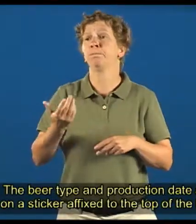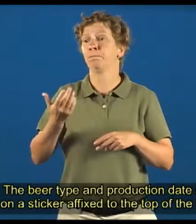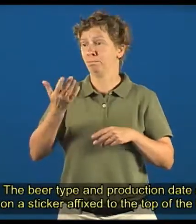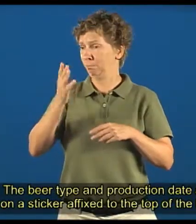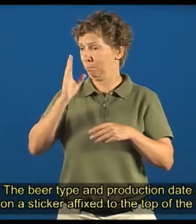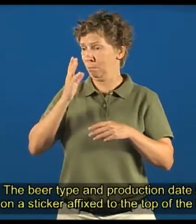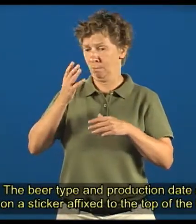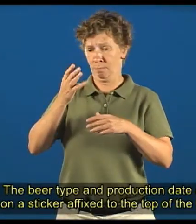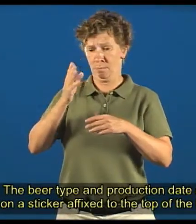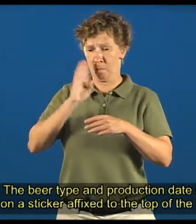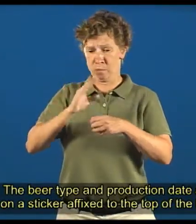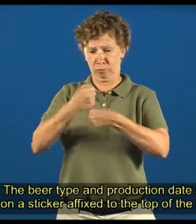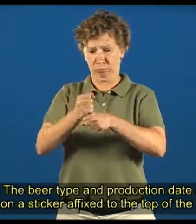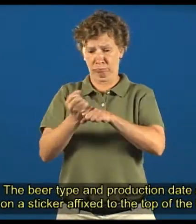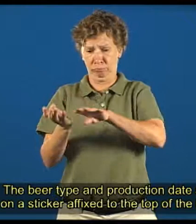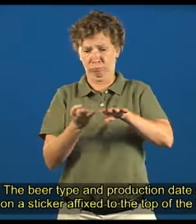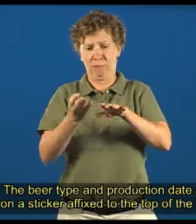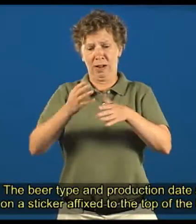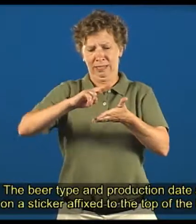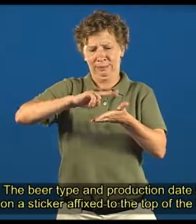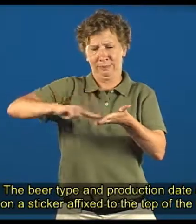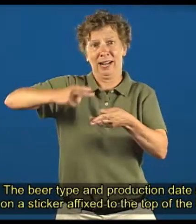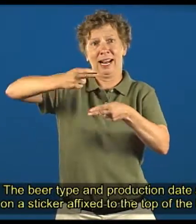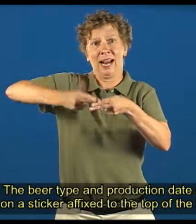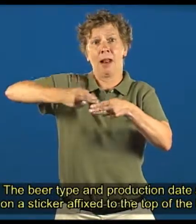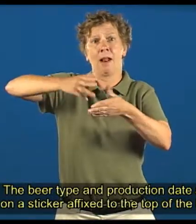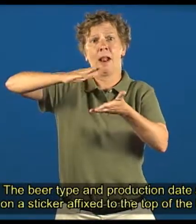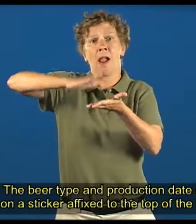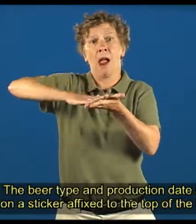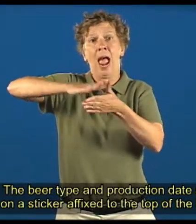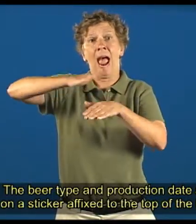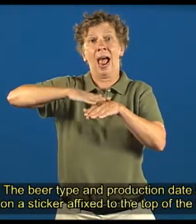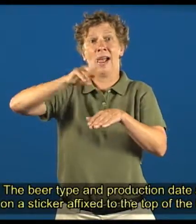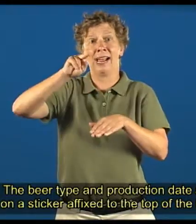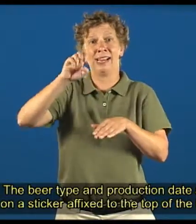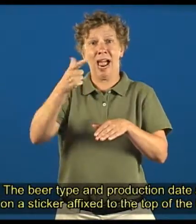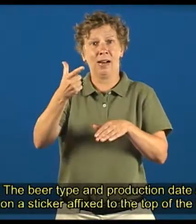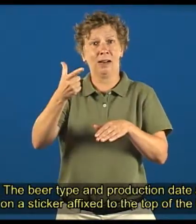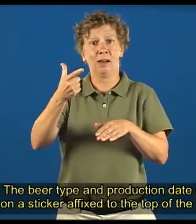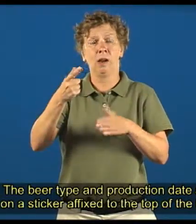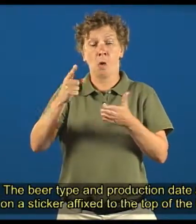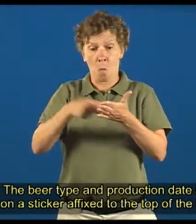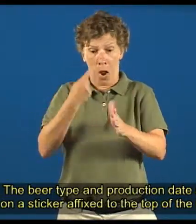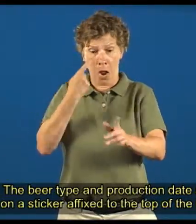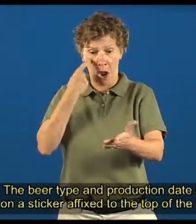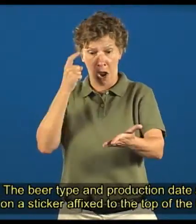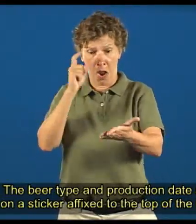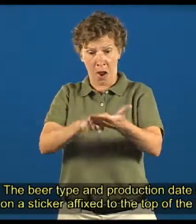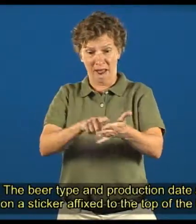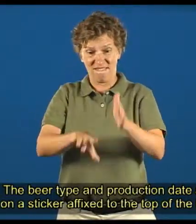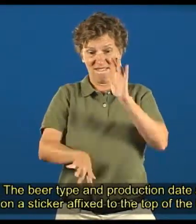The beer type and production date are on a sticker affixed to the top of the keg.